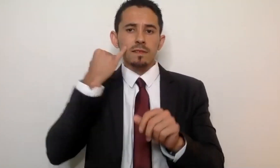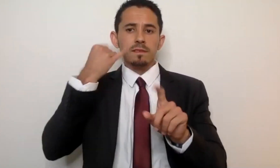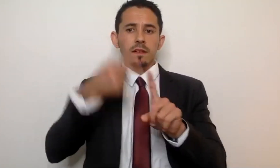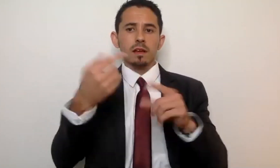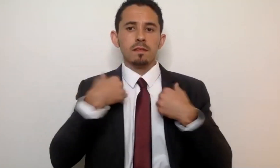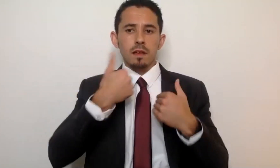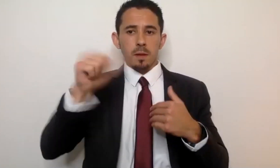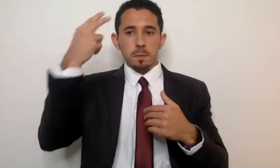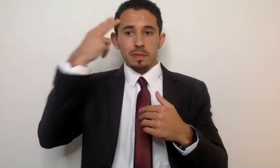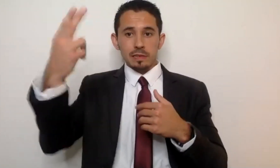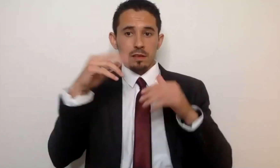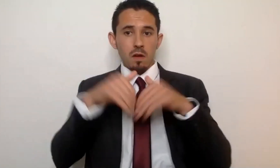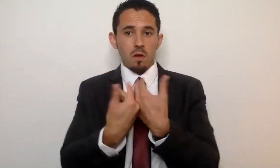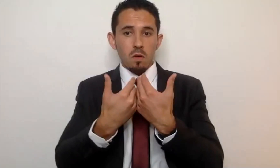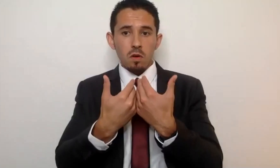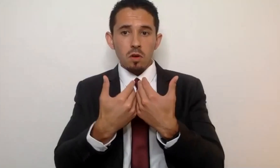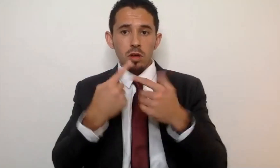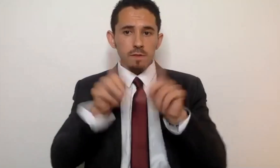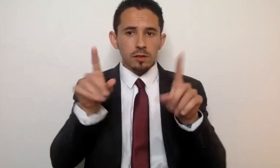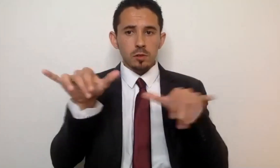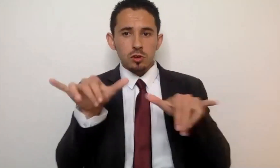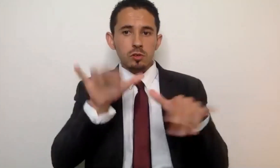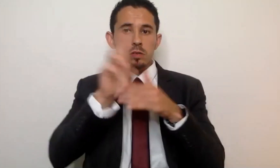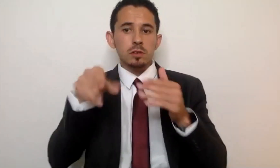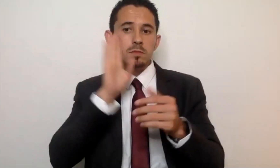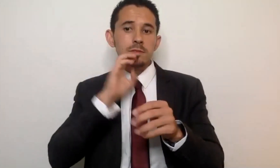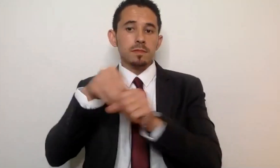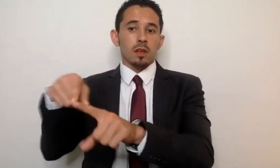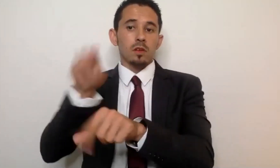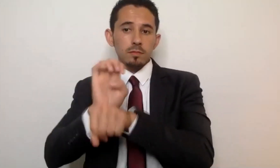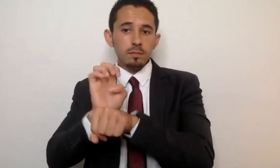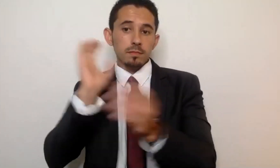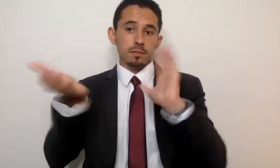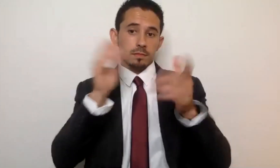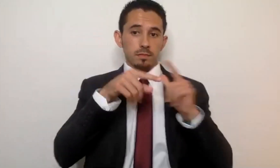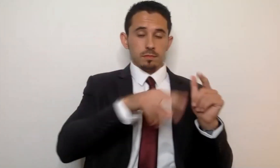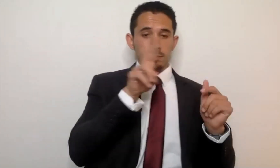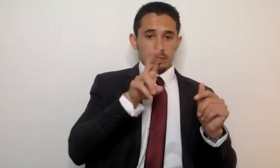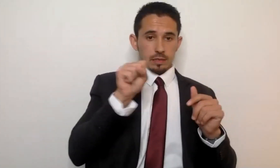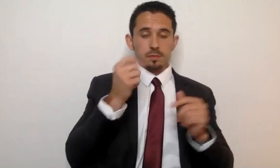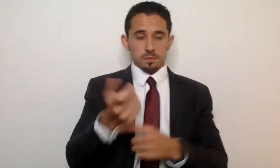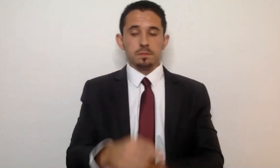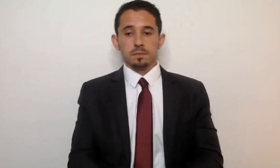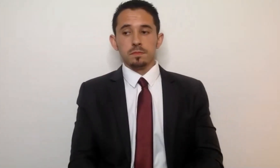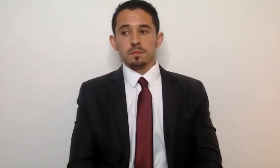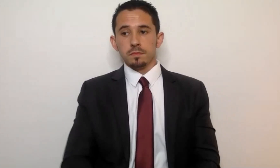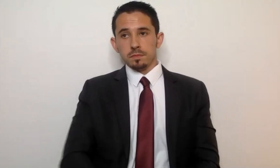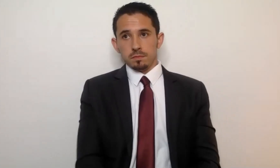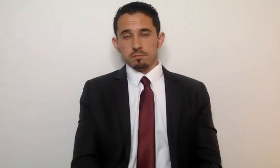So you did your third project, if you did your third project here in the US, I'm curious how it would be different if you did it in